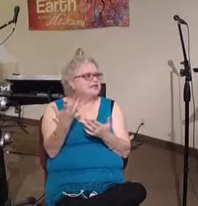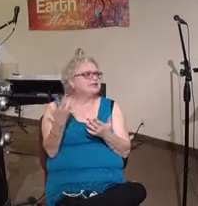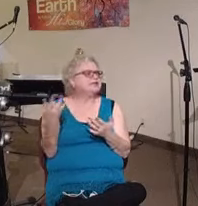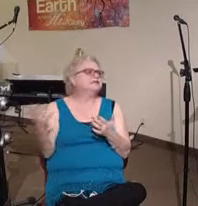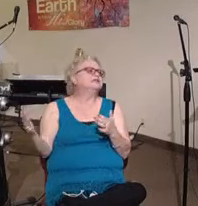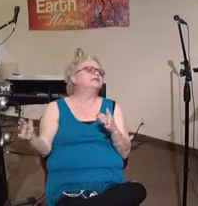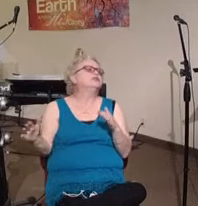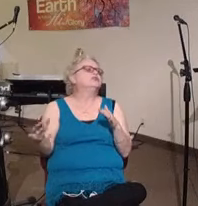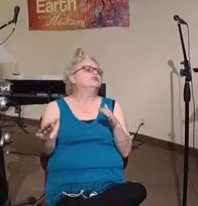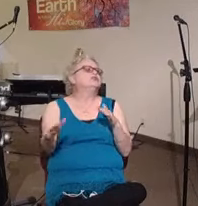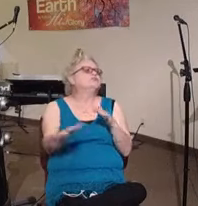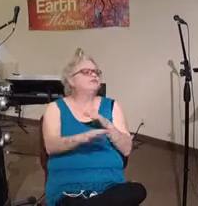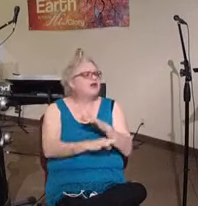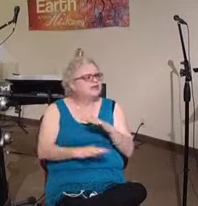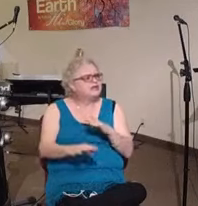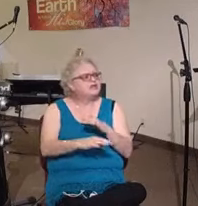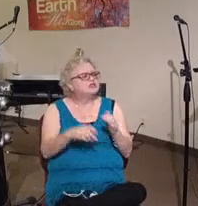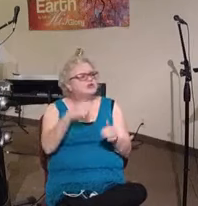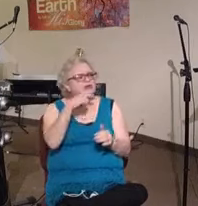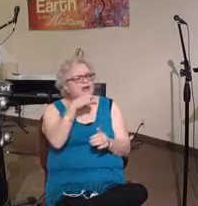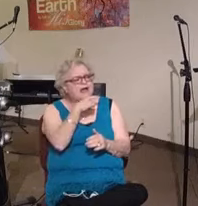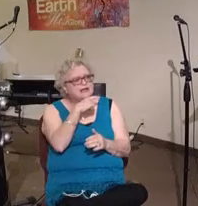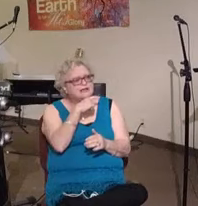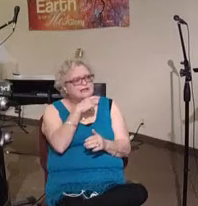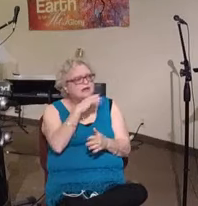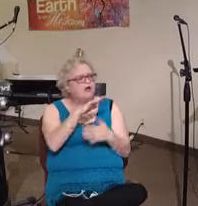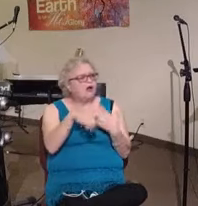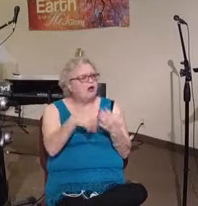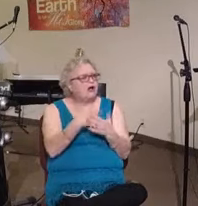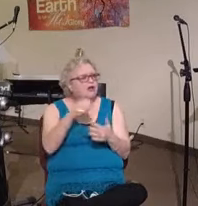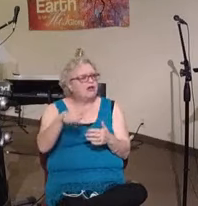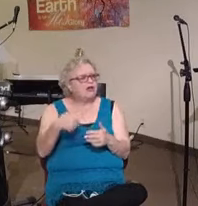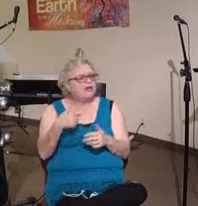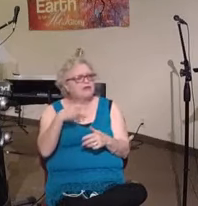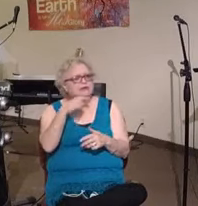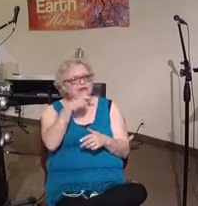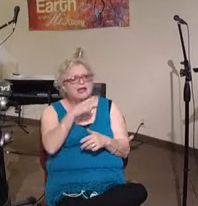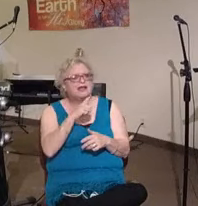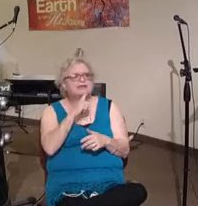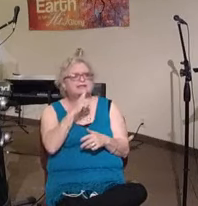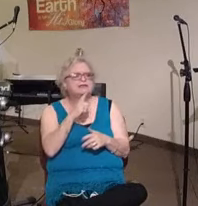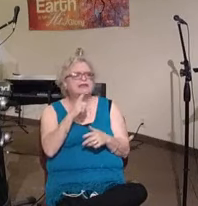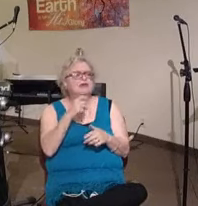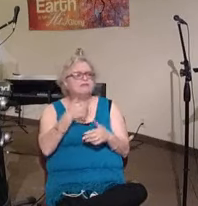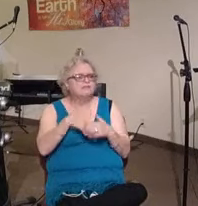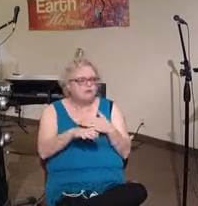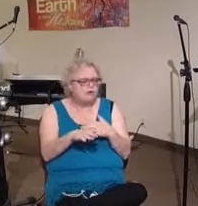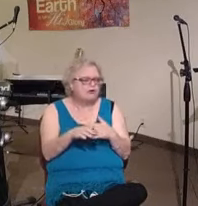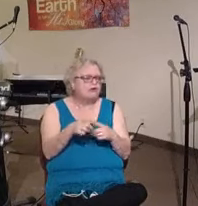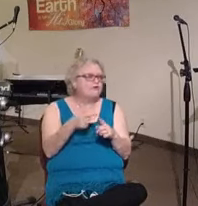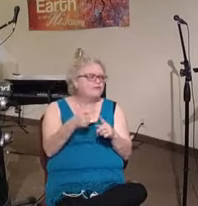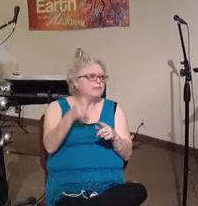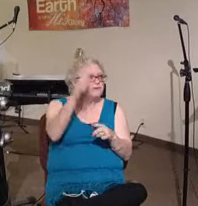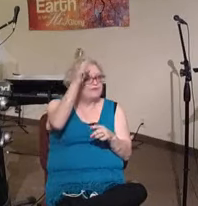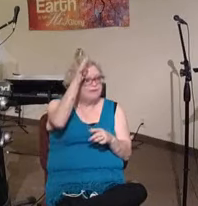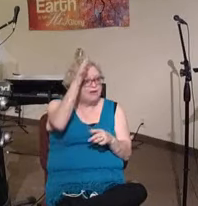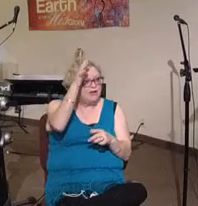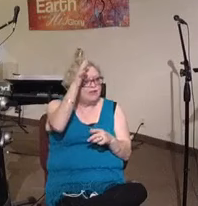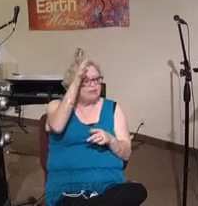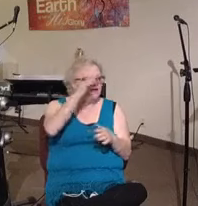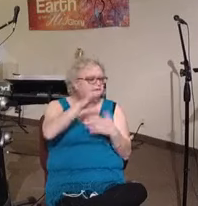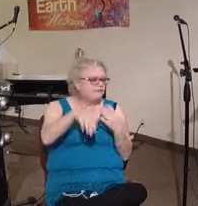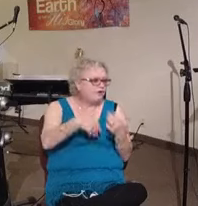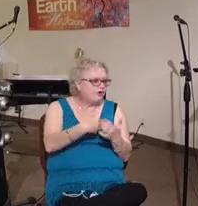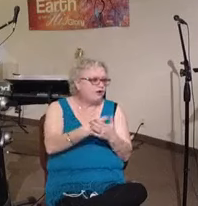fundamental, foundational lies, all other lies are spawned from the father of